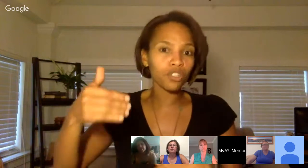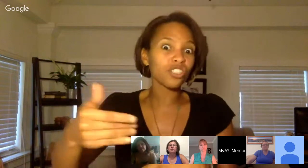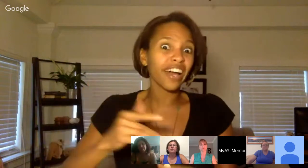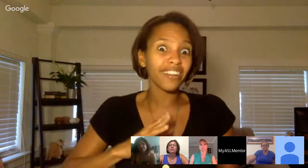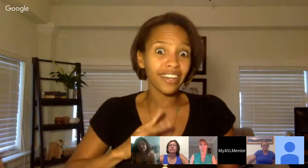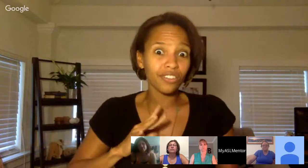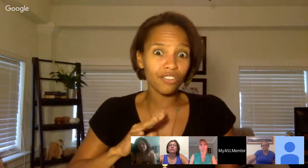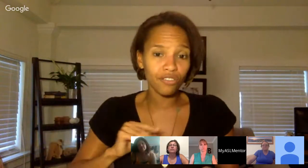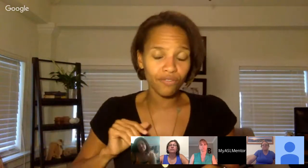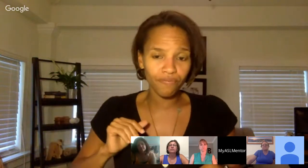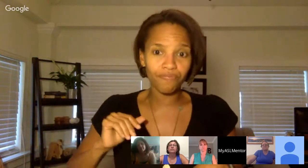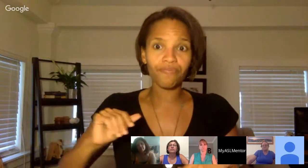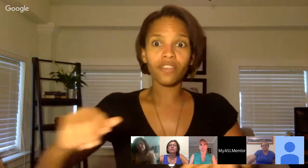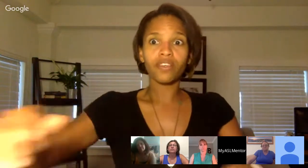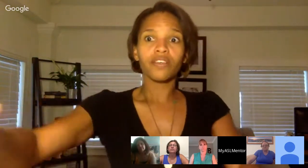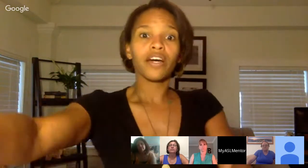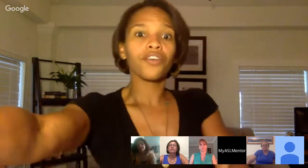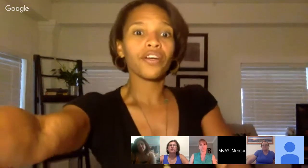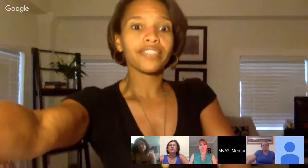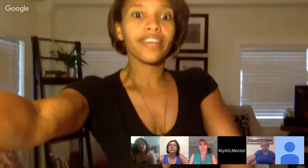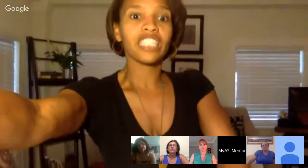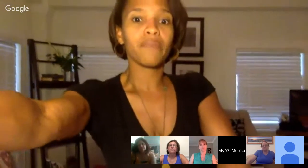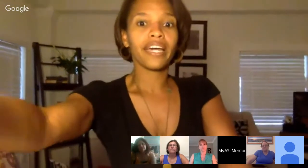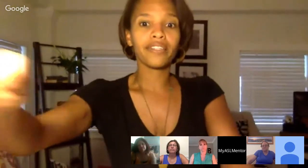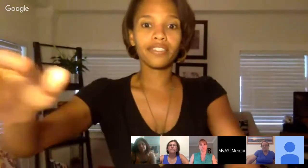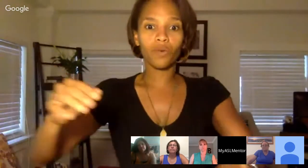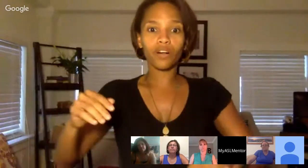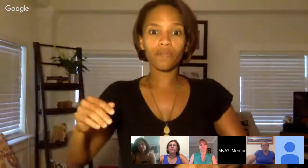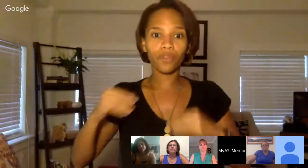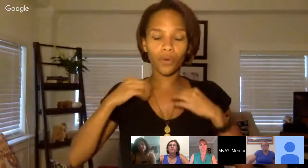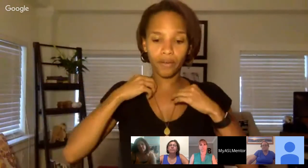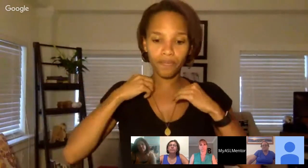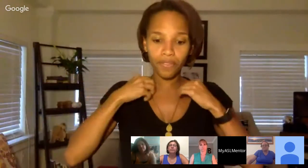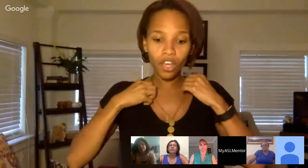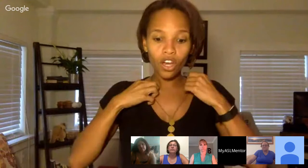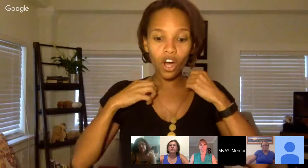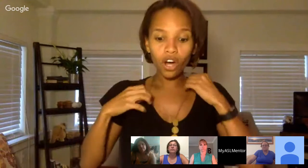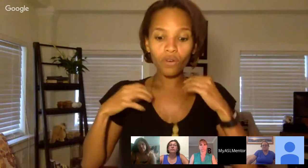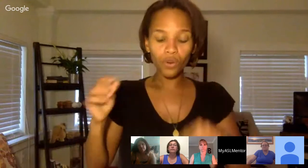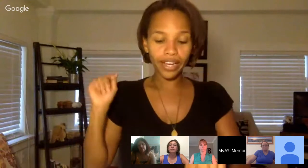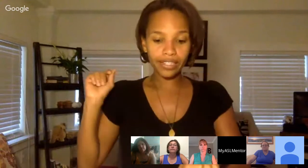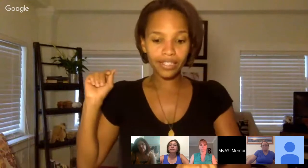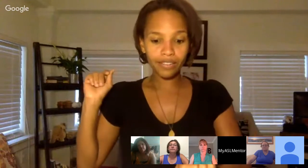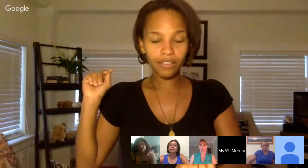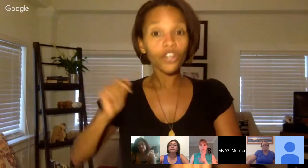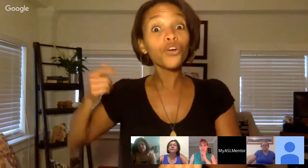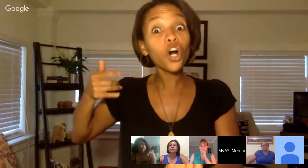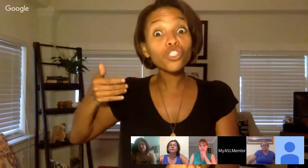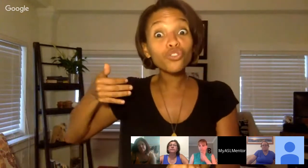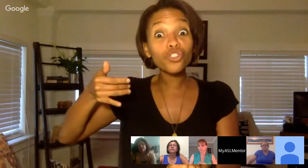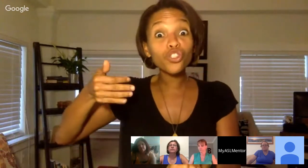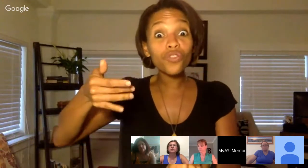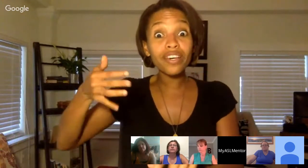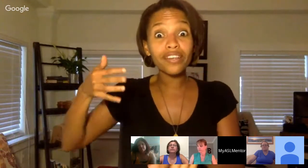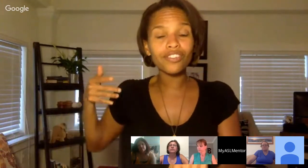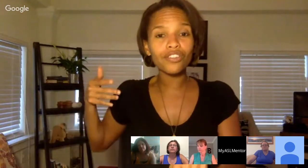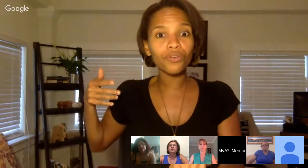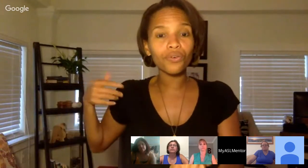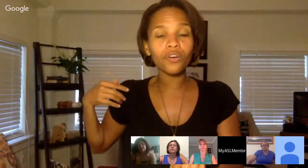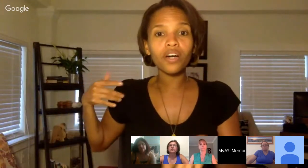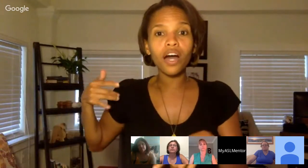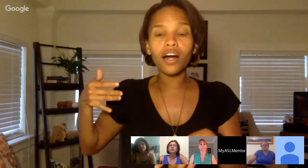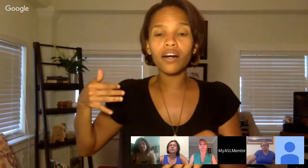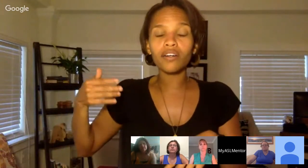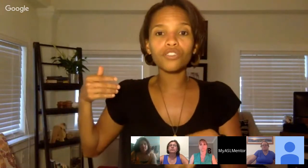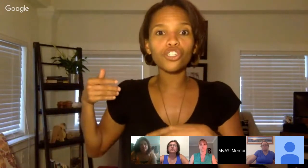going, which is kind of nice too. I know you guys can't see my hands that well. Okay. All right. You can also do this